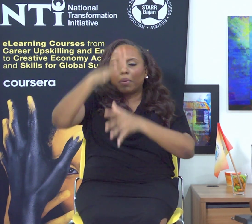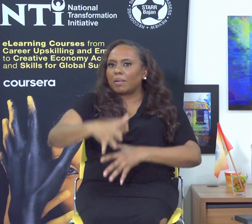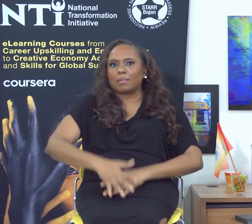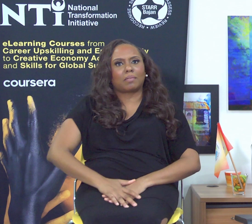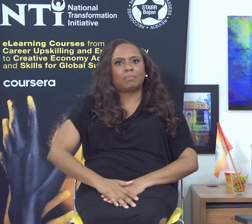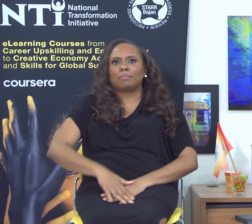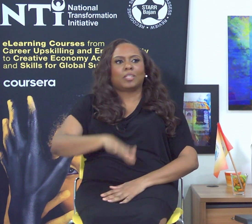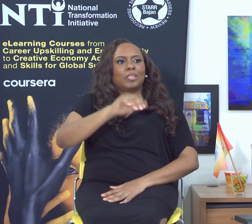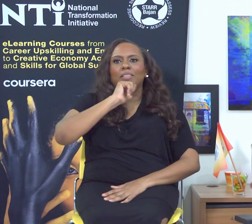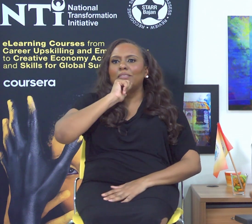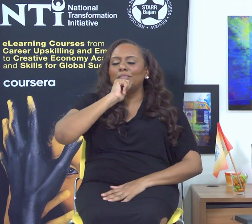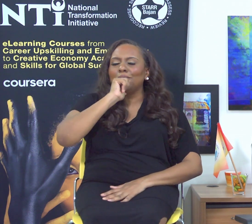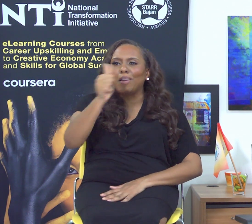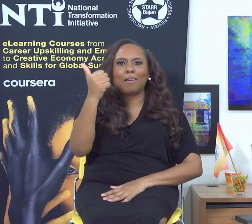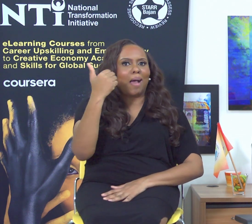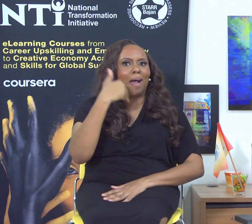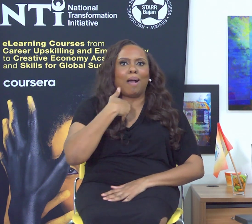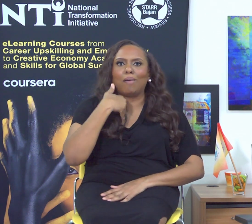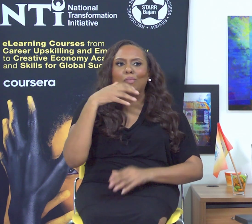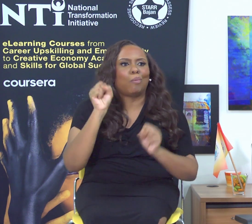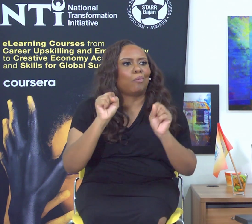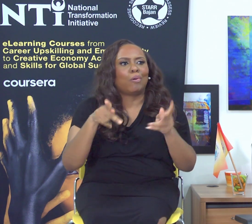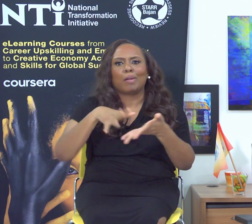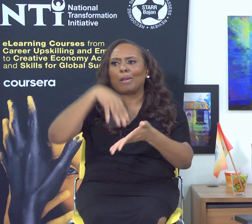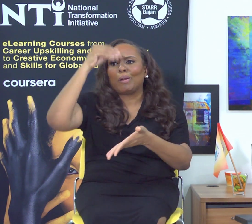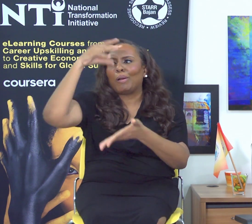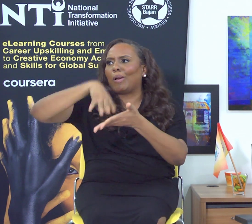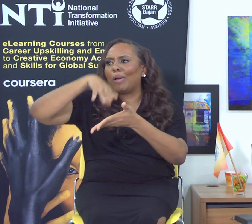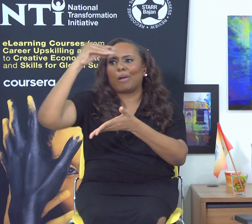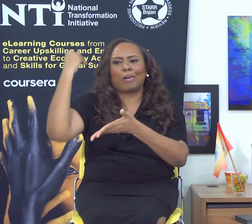the opportunity to learn online.